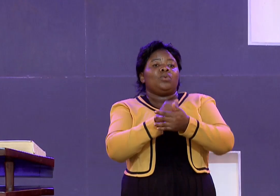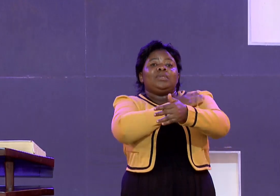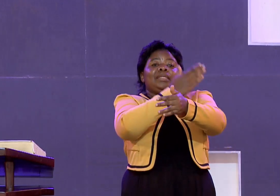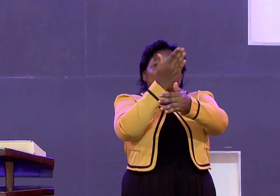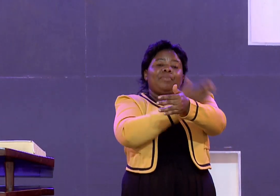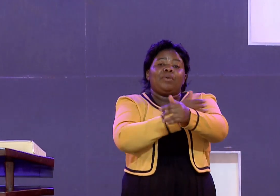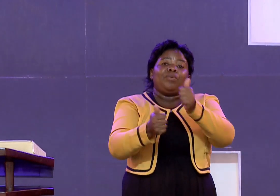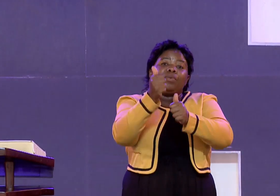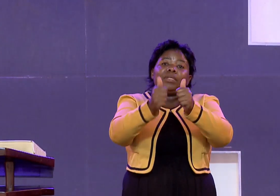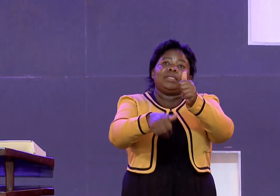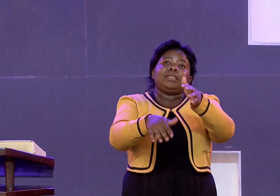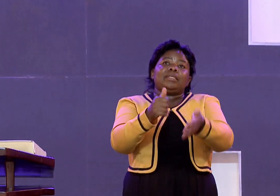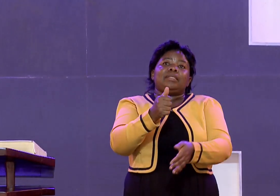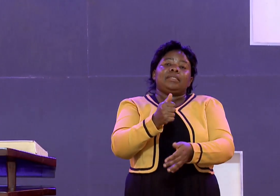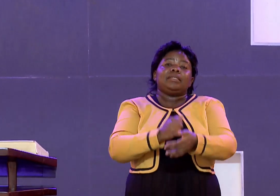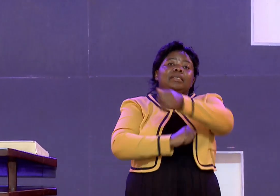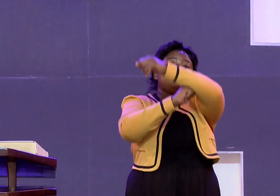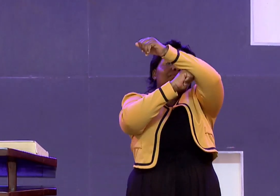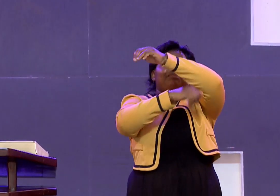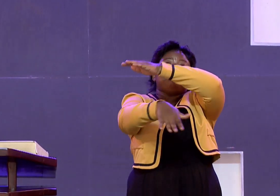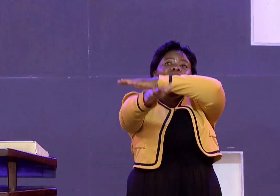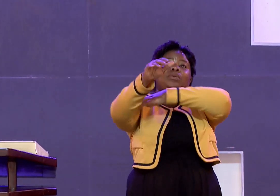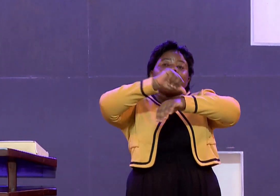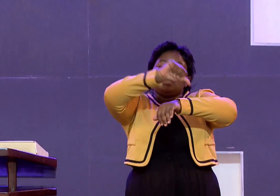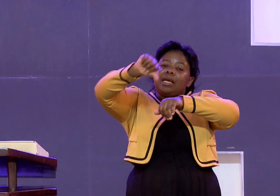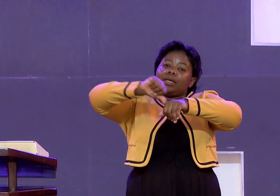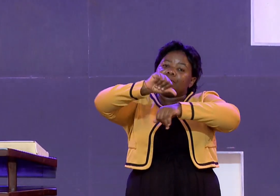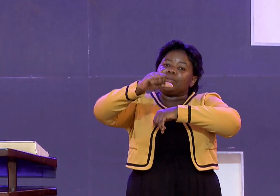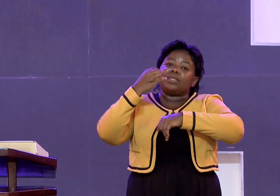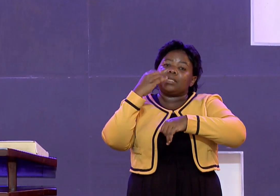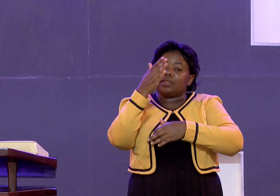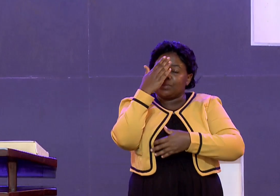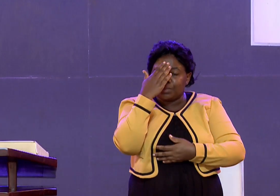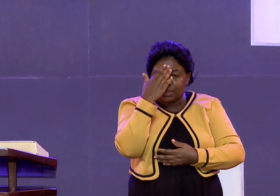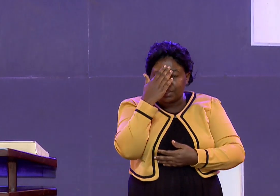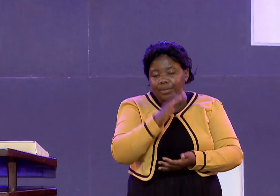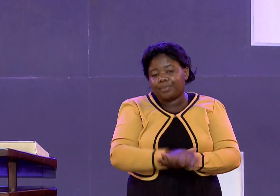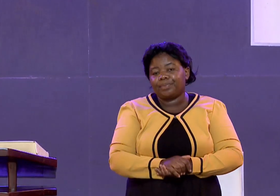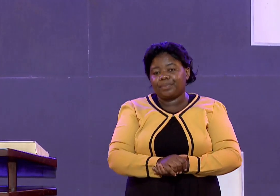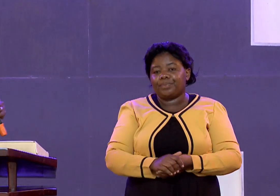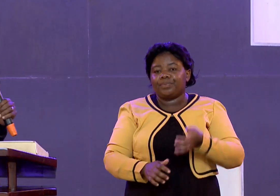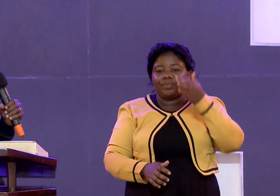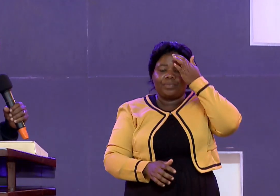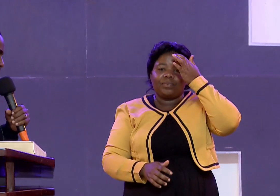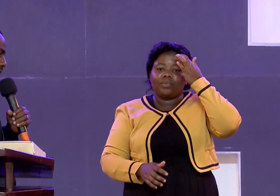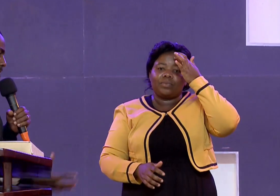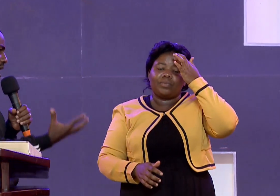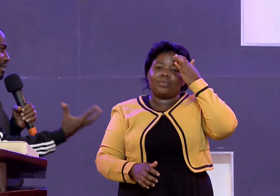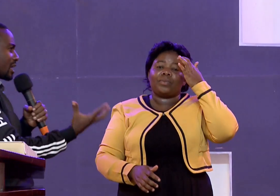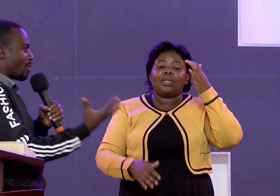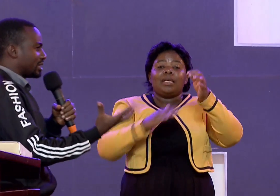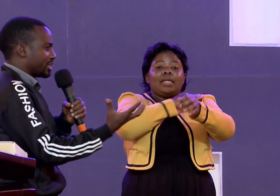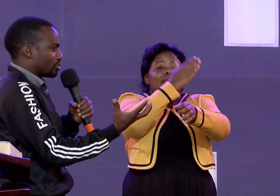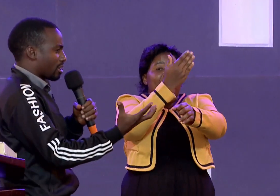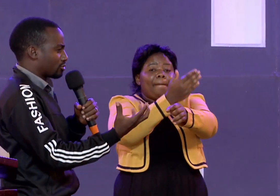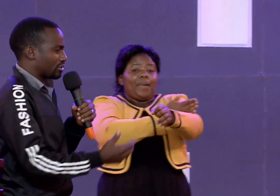weto waze. Because the power that sustains anything godly is called humility. Okitegedde ekyo mukwano? Have you got that? Tokitegedde.